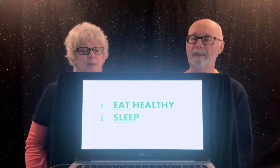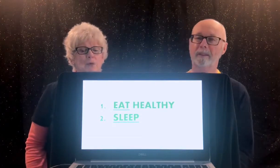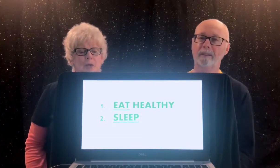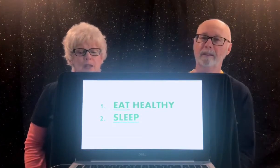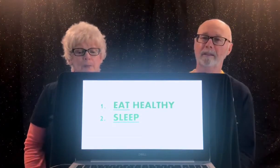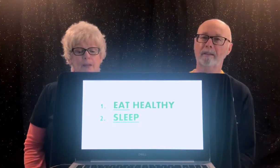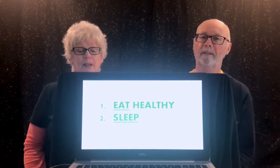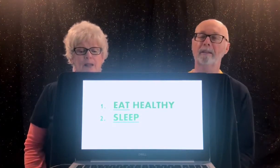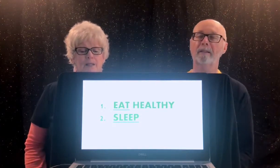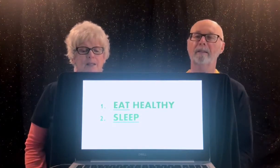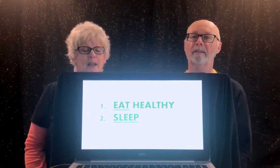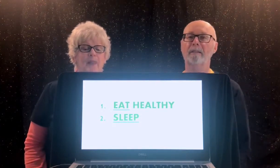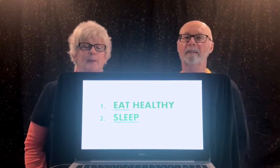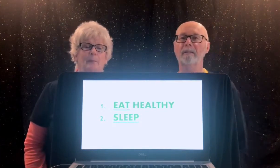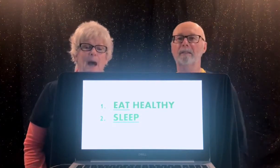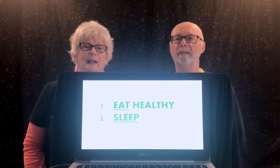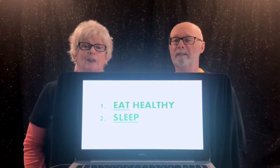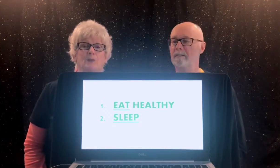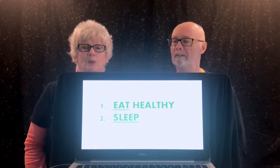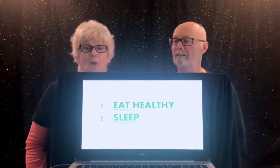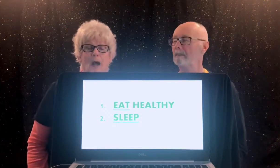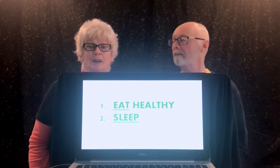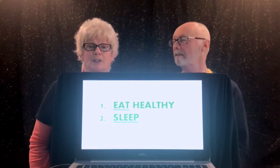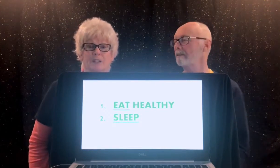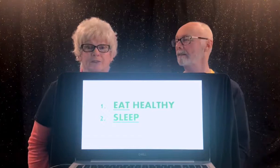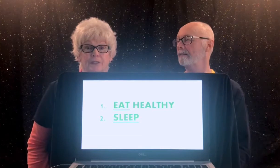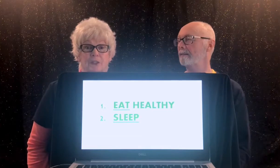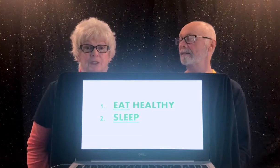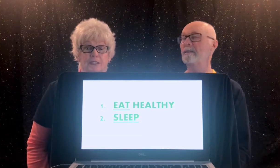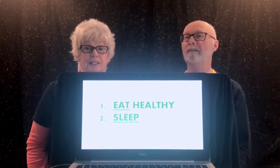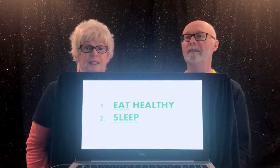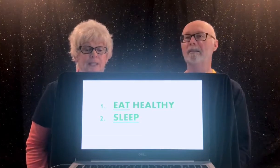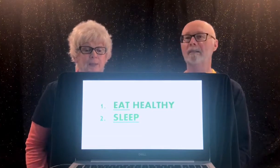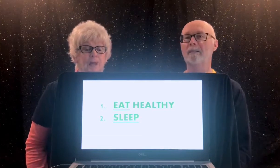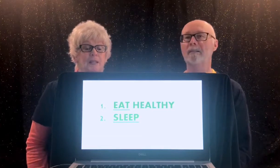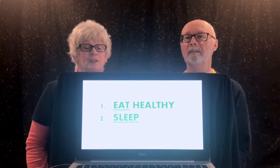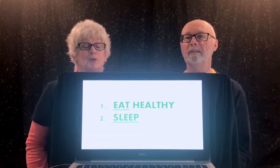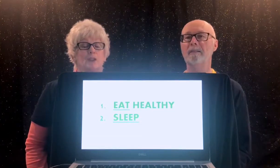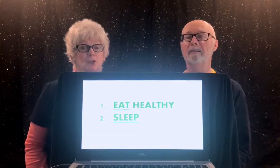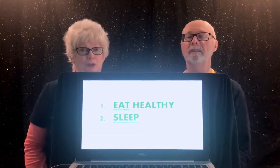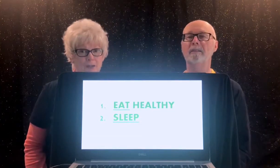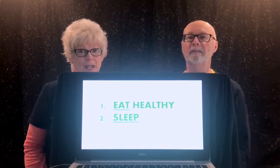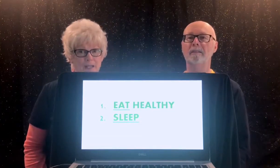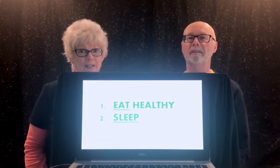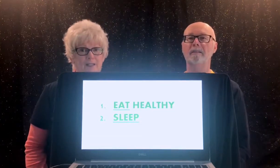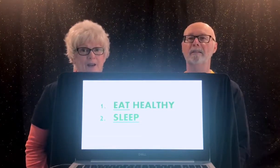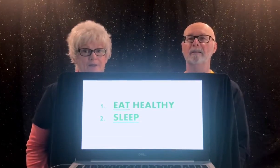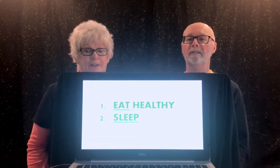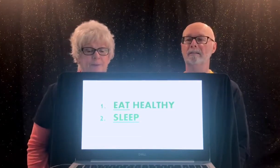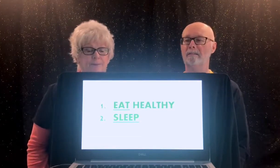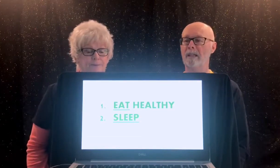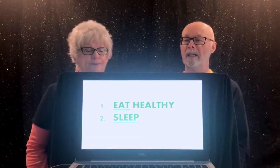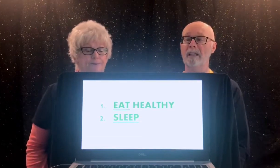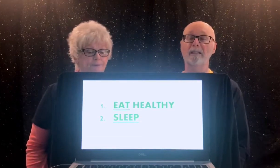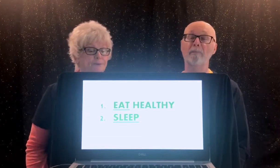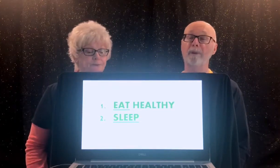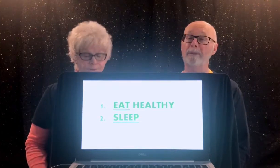you need, because the body requires sufficient sleep to rejuvenate itself. Number